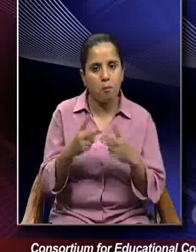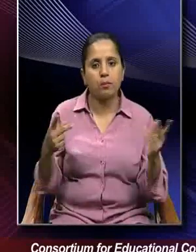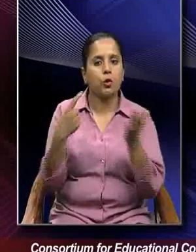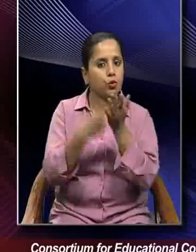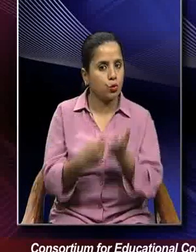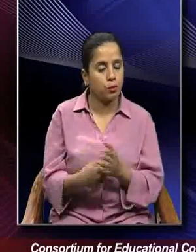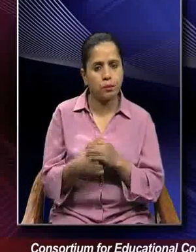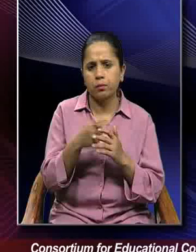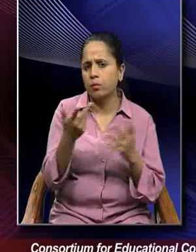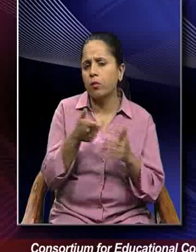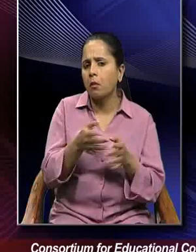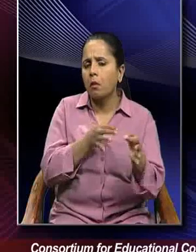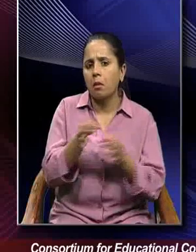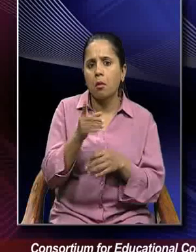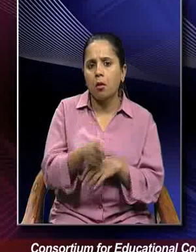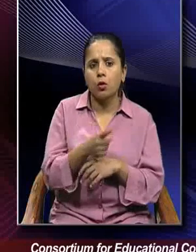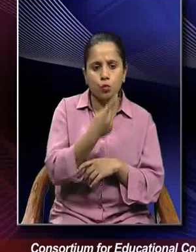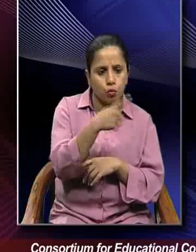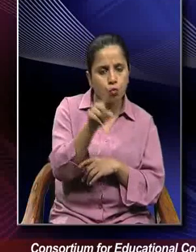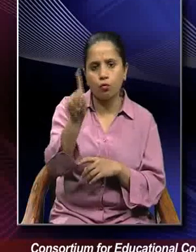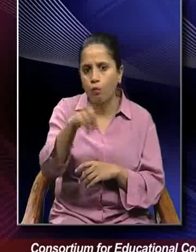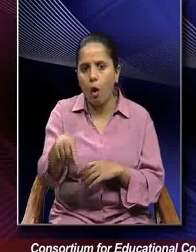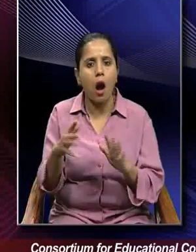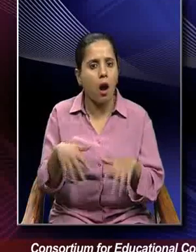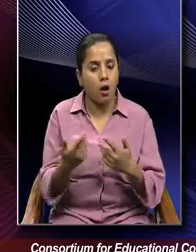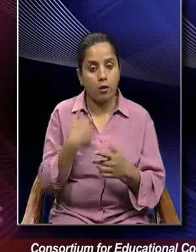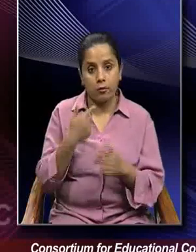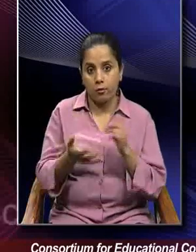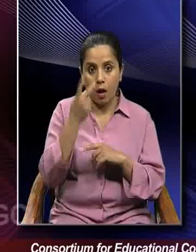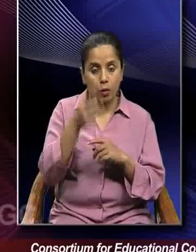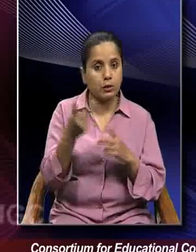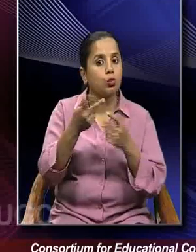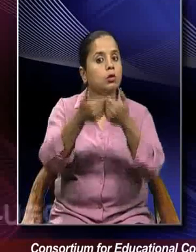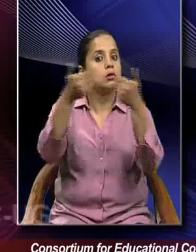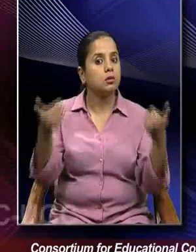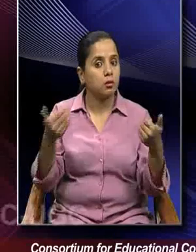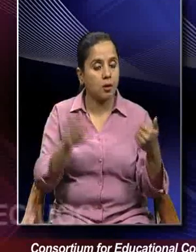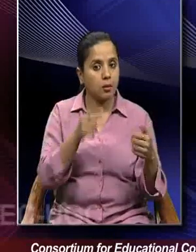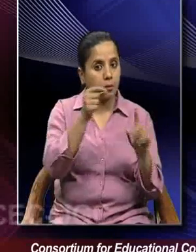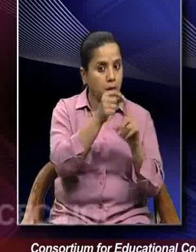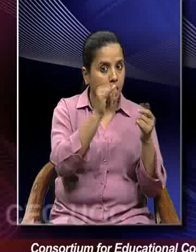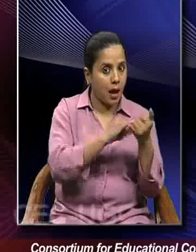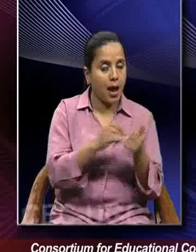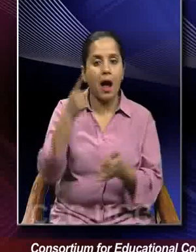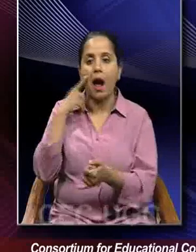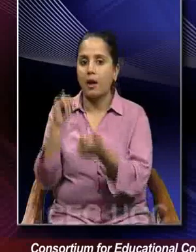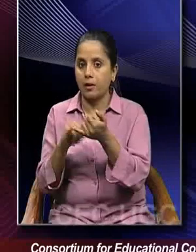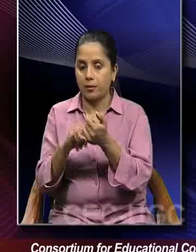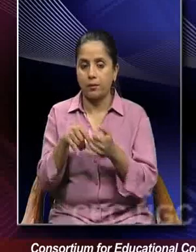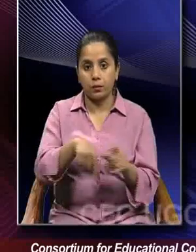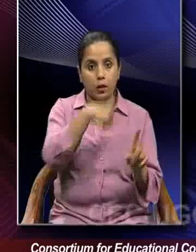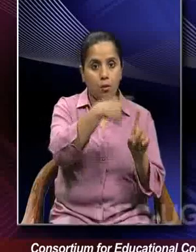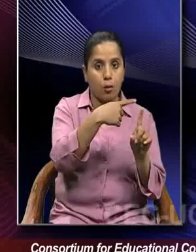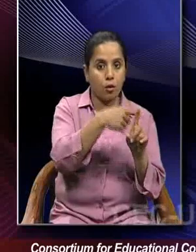What makes an explanation true or false? Here too we find difference between PSS and ISS, where